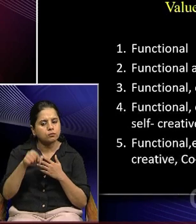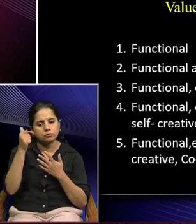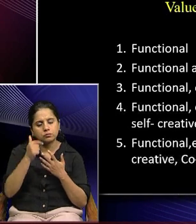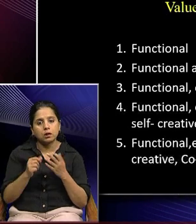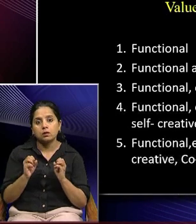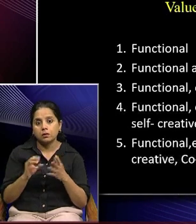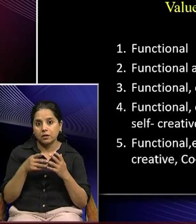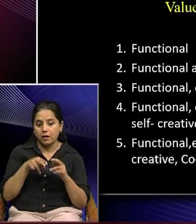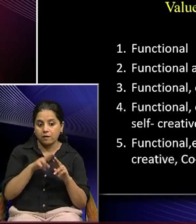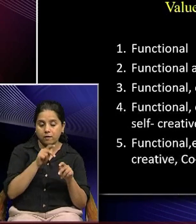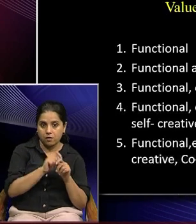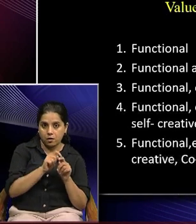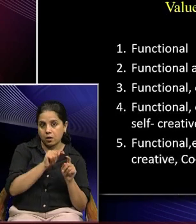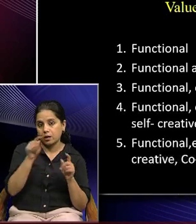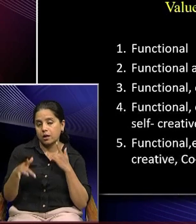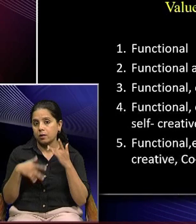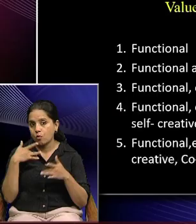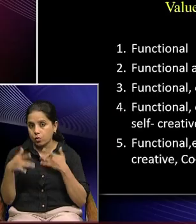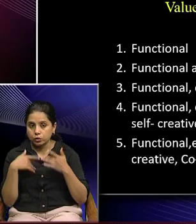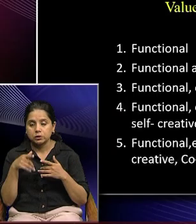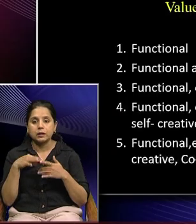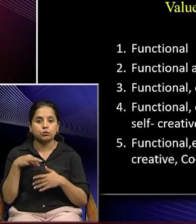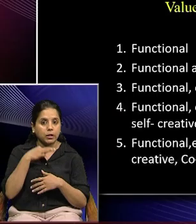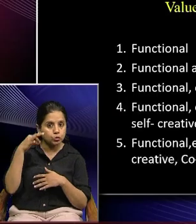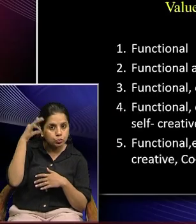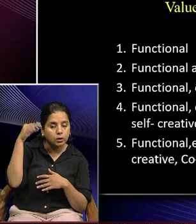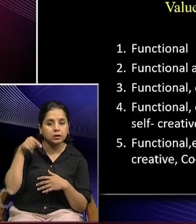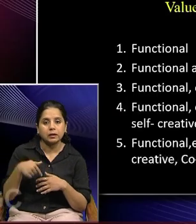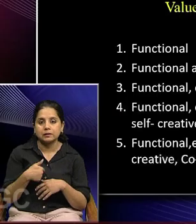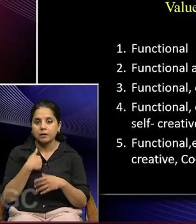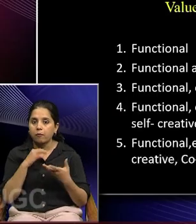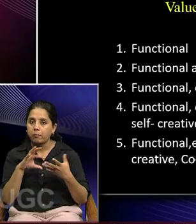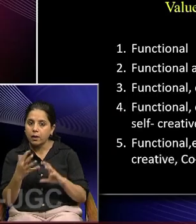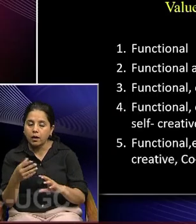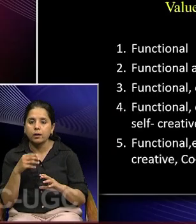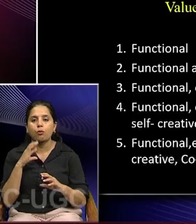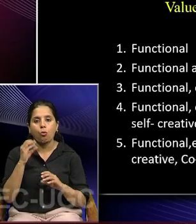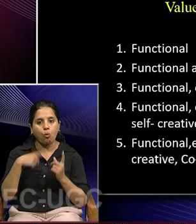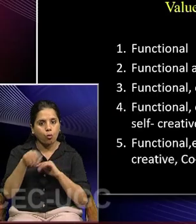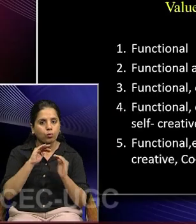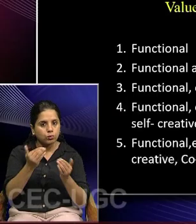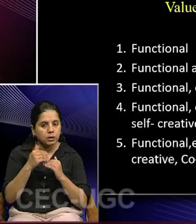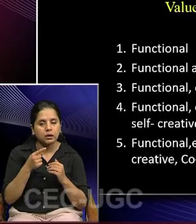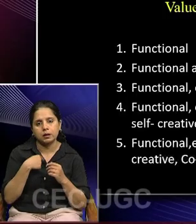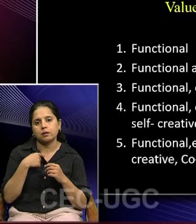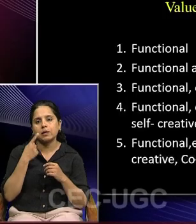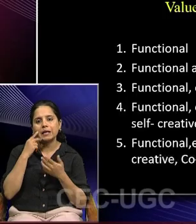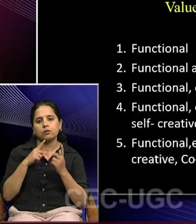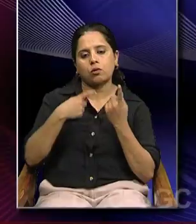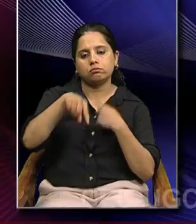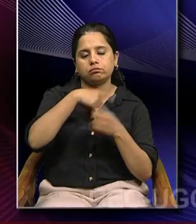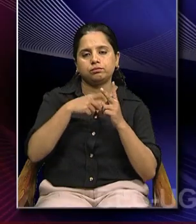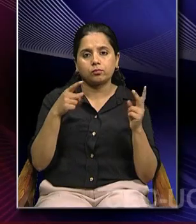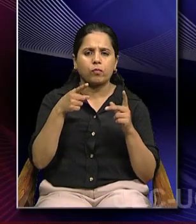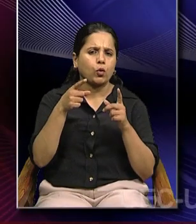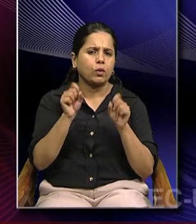starting from functional to emotional, spiritual, self creative, co-creative and interpersonal. So you can